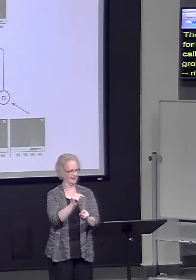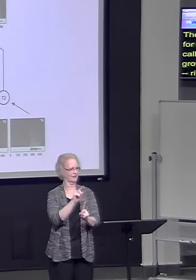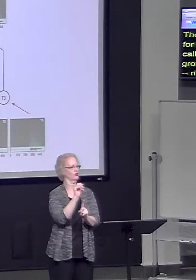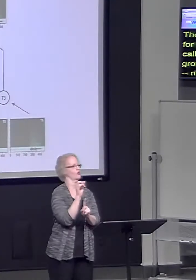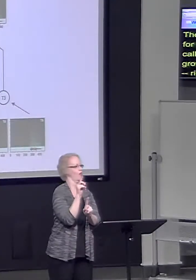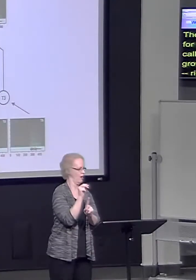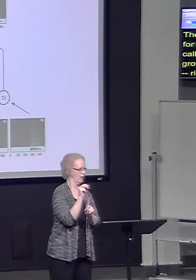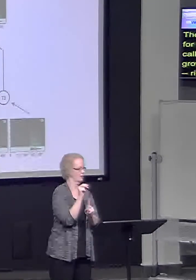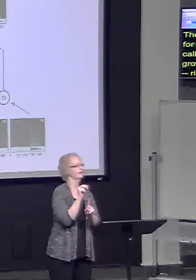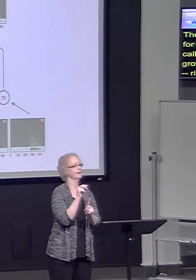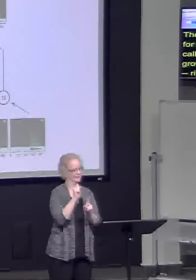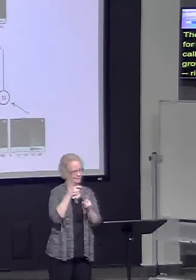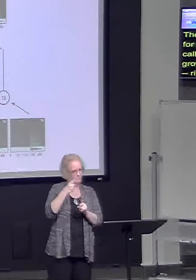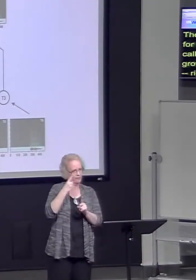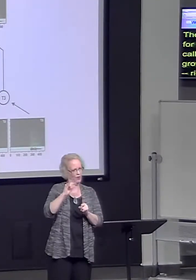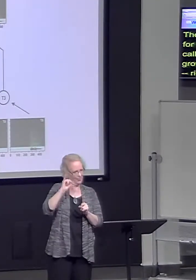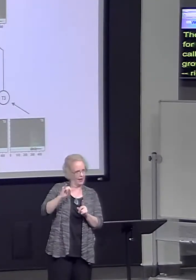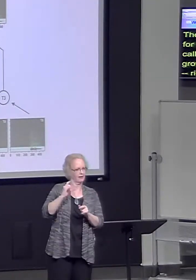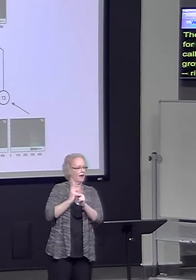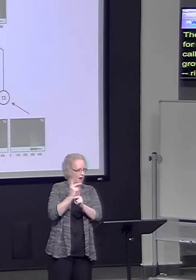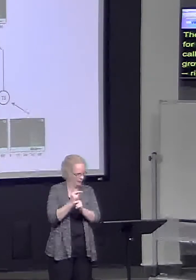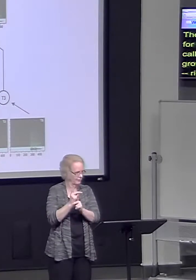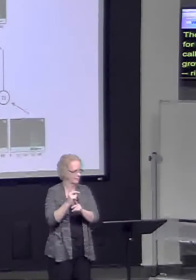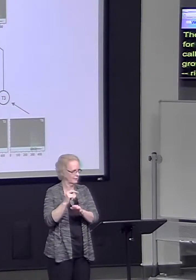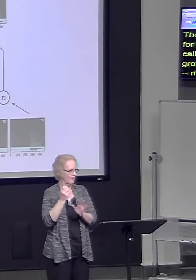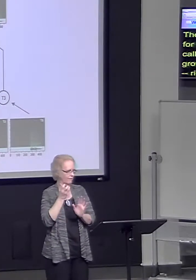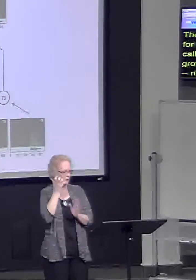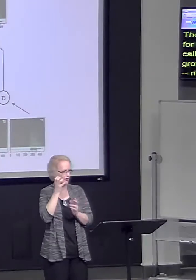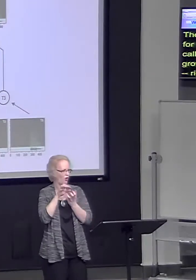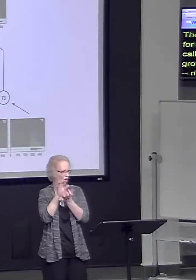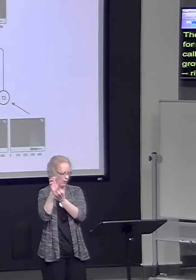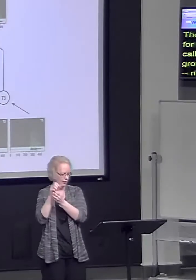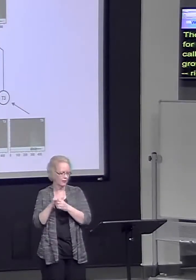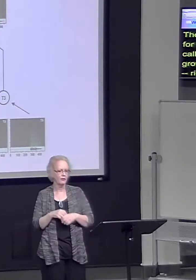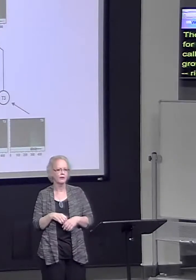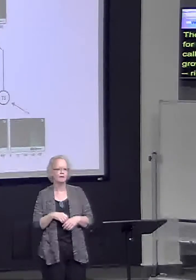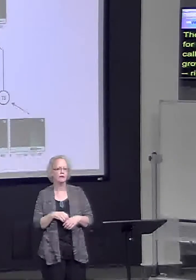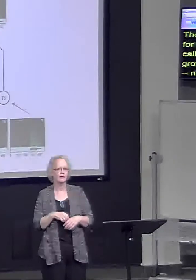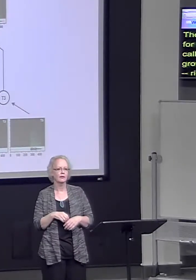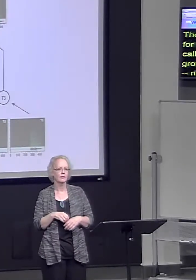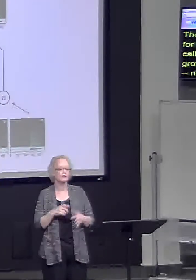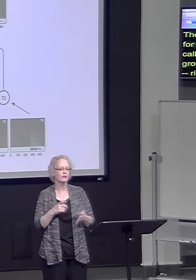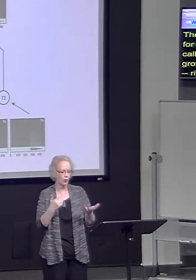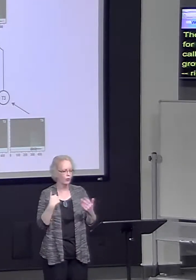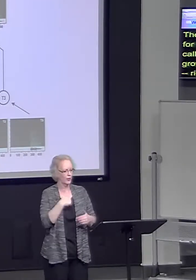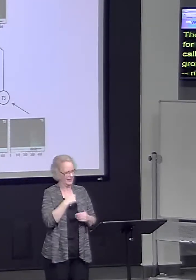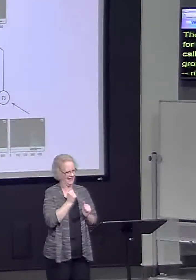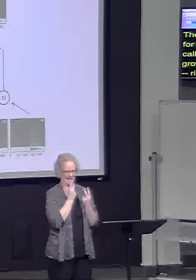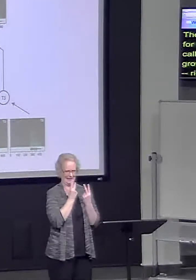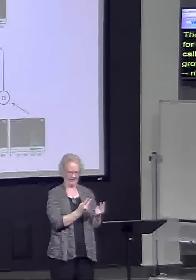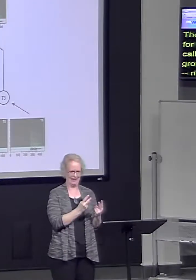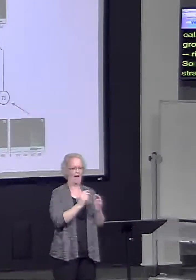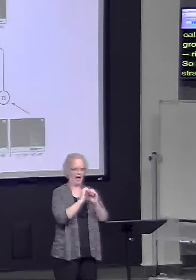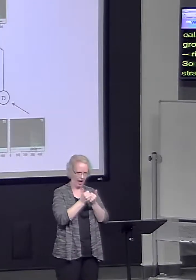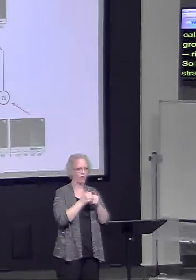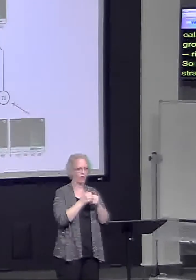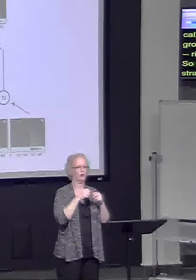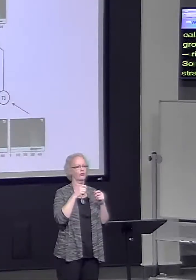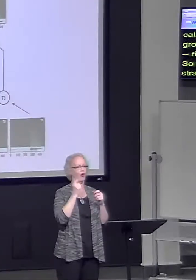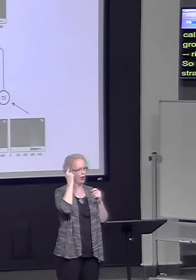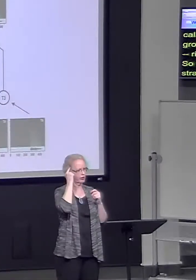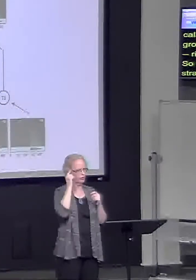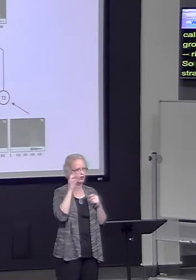there are fairly simple, straightforward principles how the auditory cortex builds these selectivities